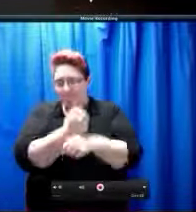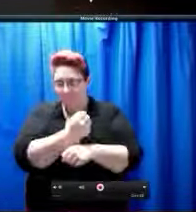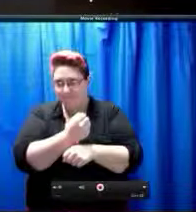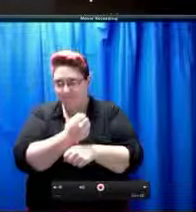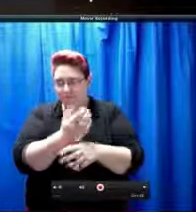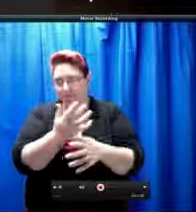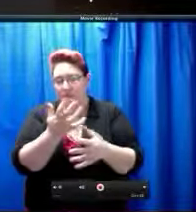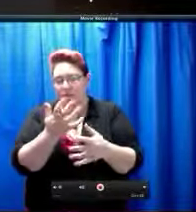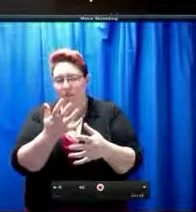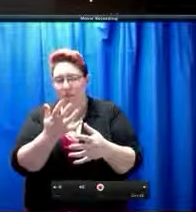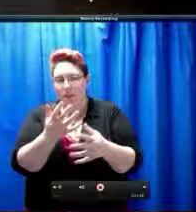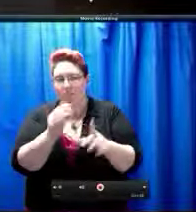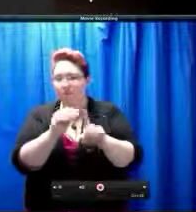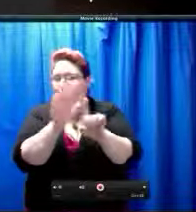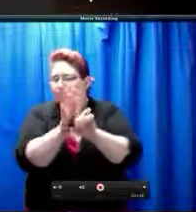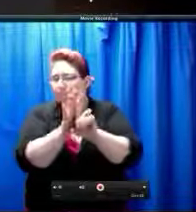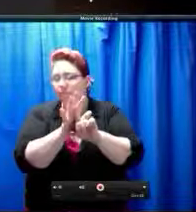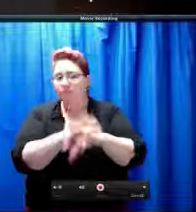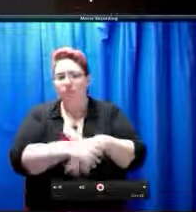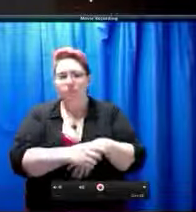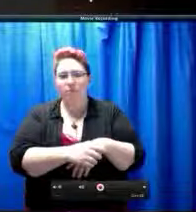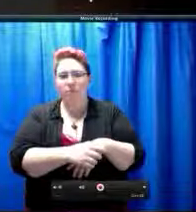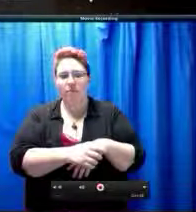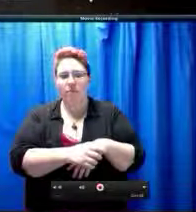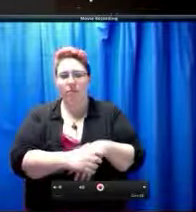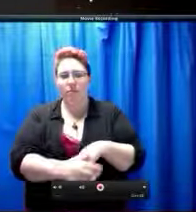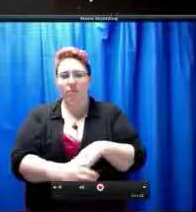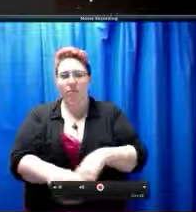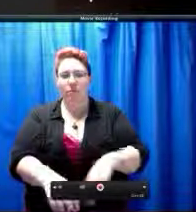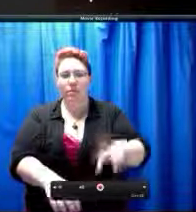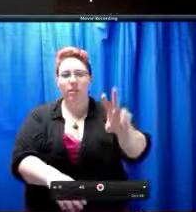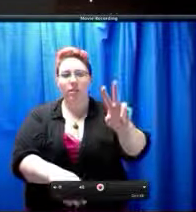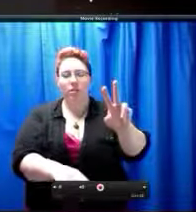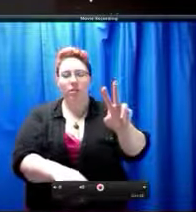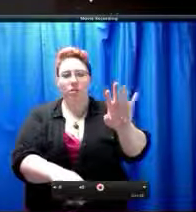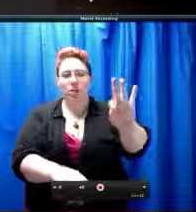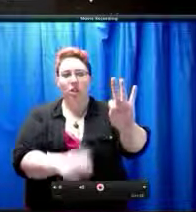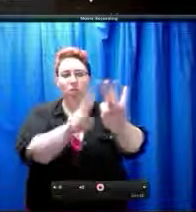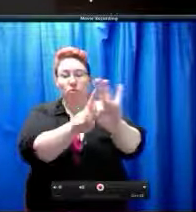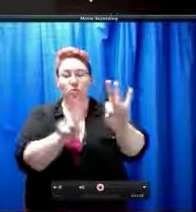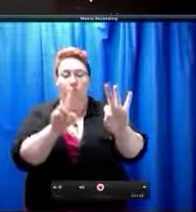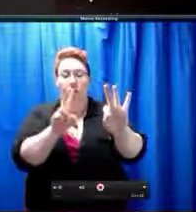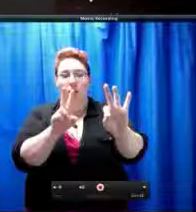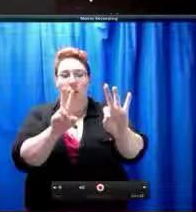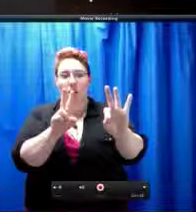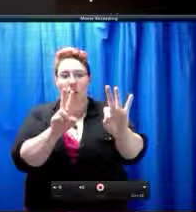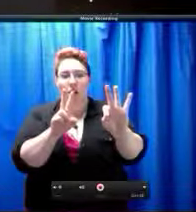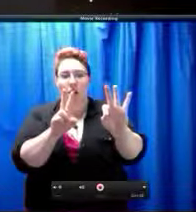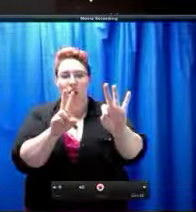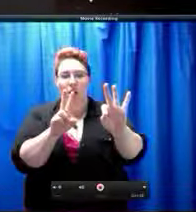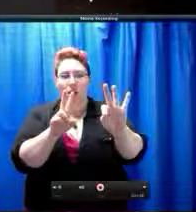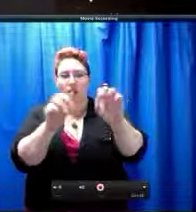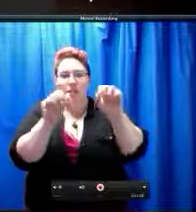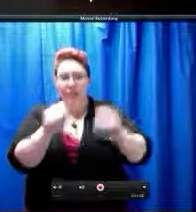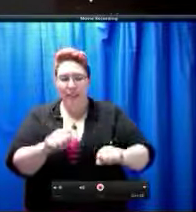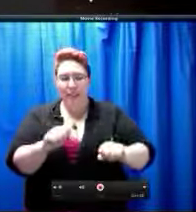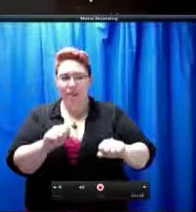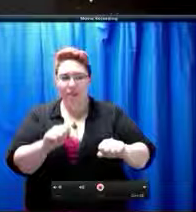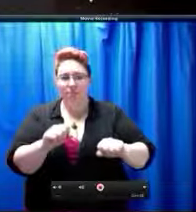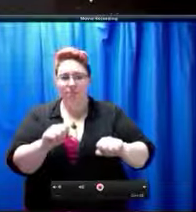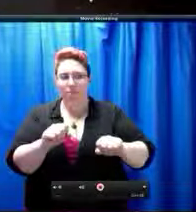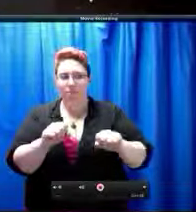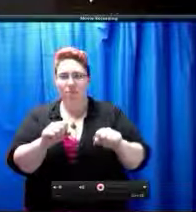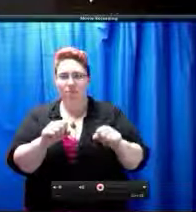9 people have an increased chance of actually developing a different type of cancer. So what I'm trying to really get to you guys is this is a